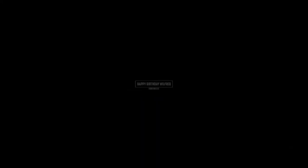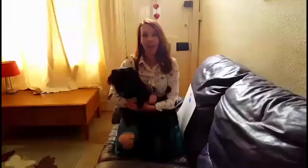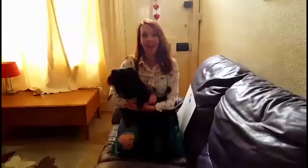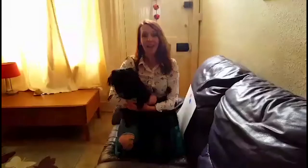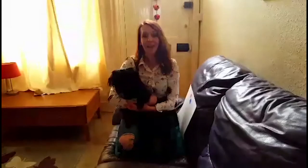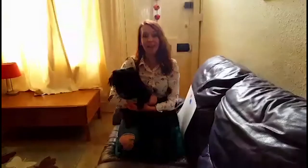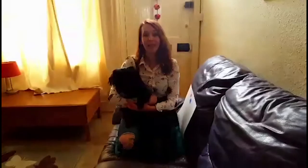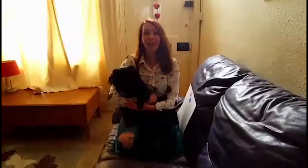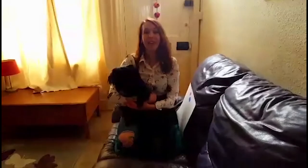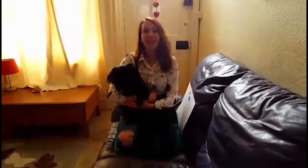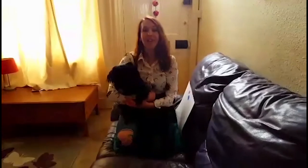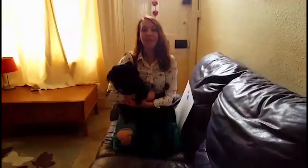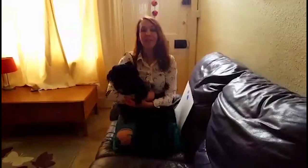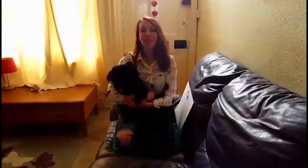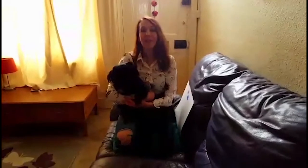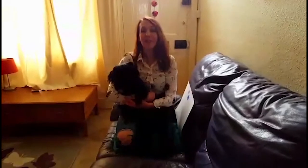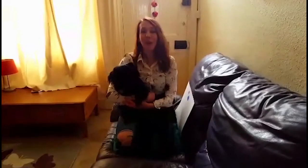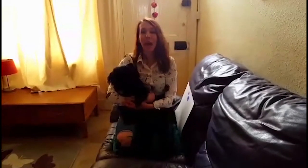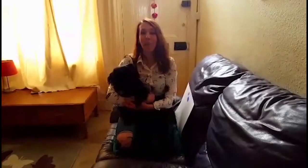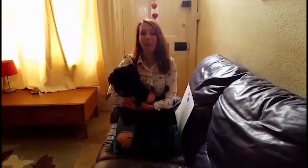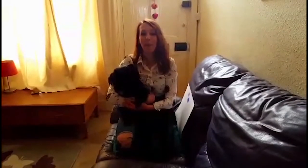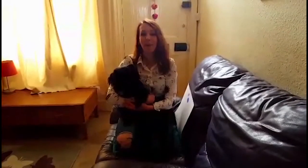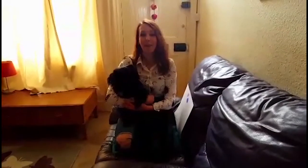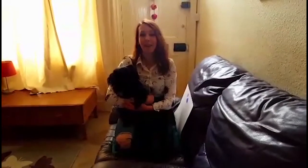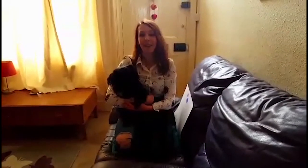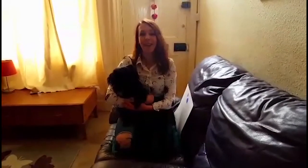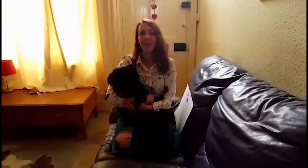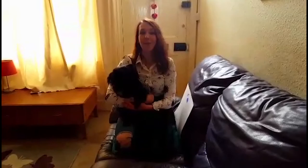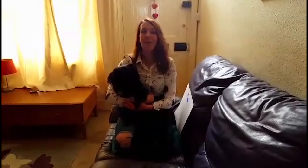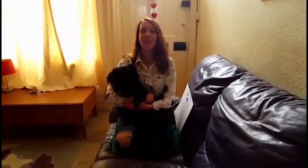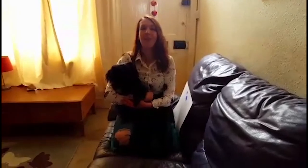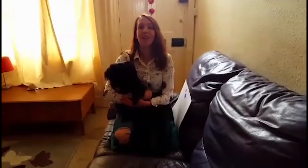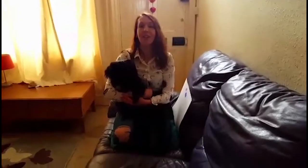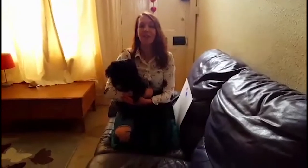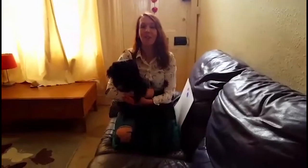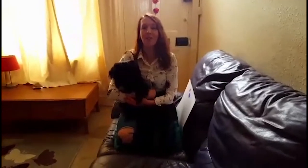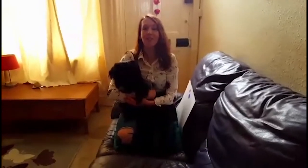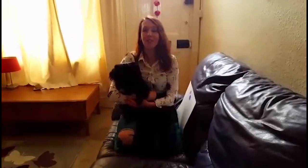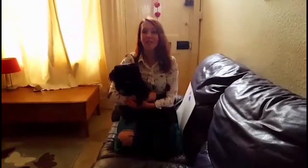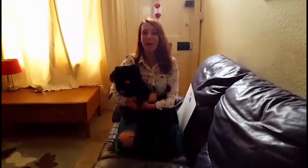Hi Wilf! Just wanted to wish you a happy birthday. Hope you have lots of fun with your family.